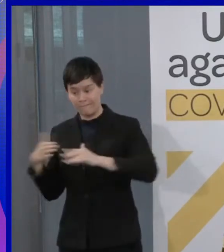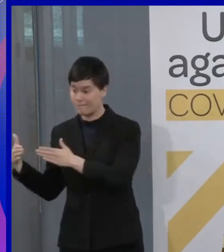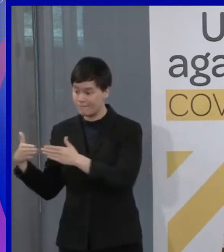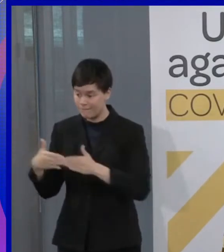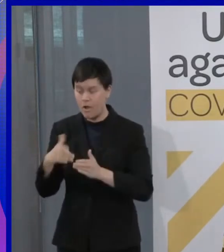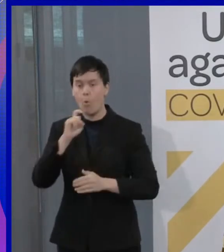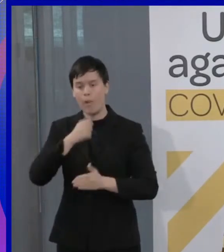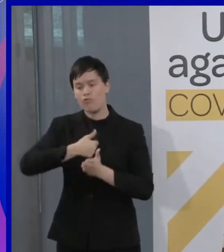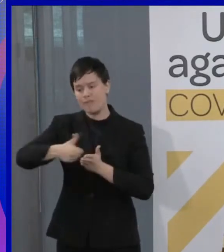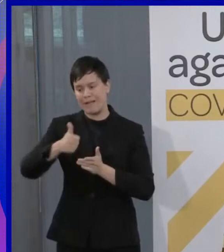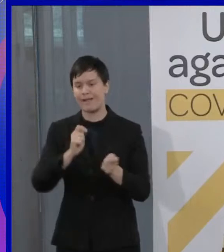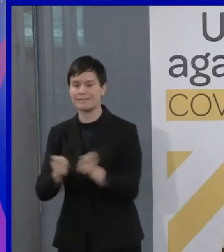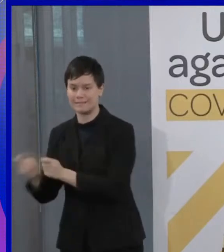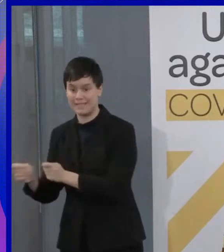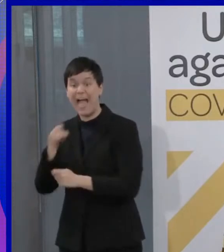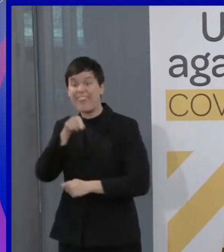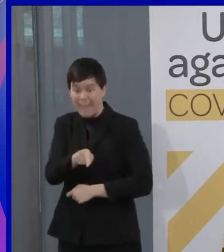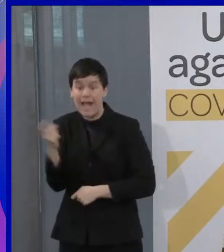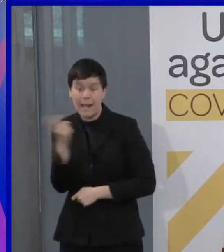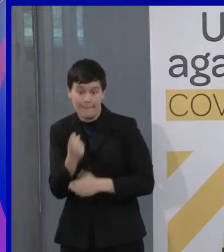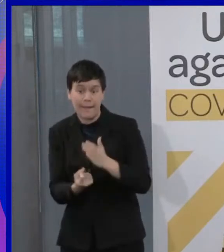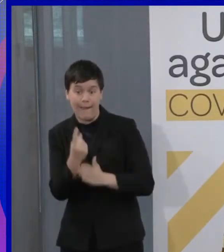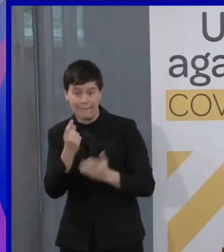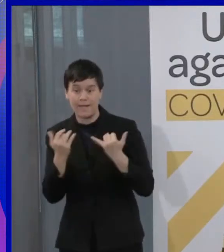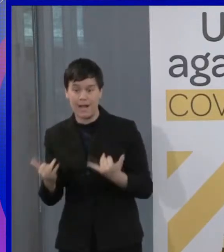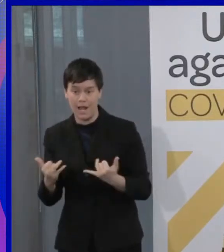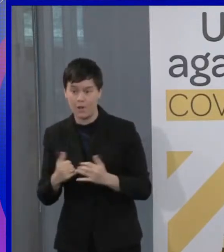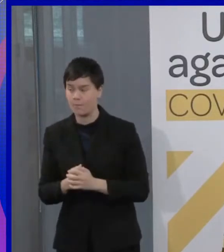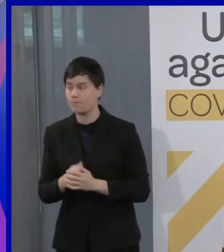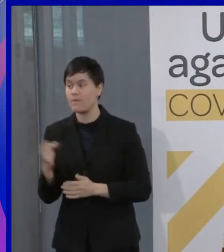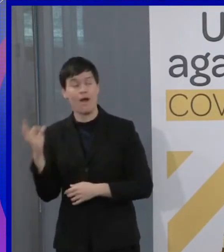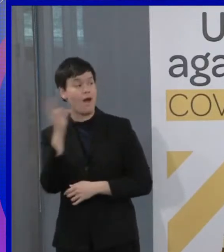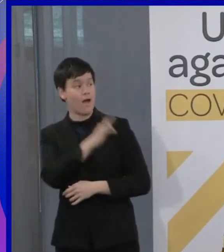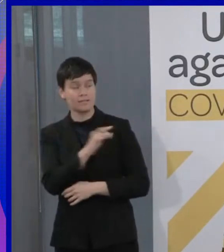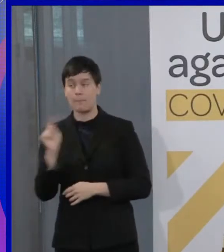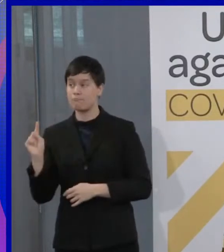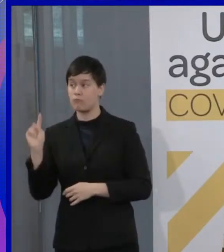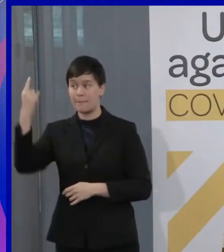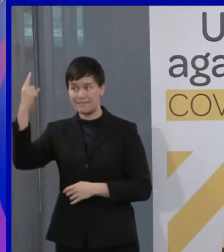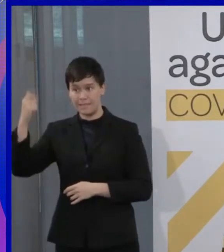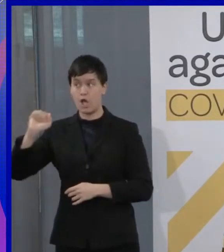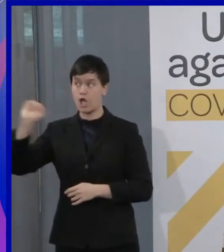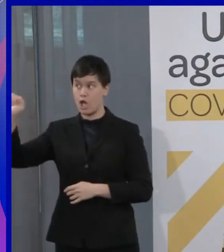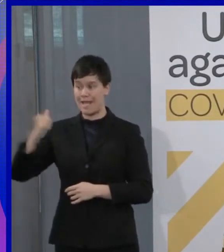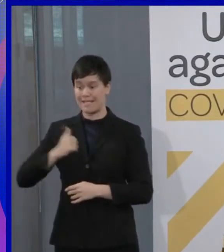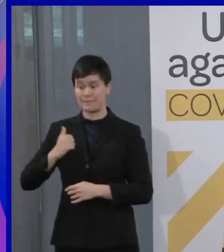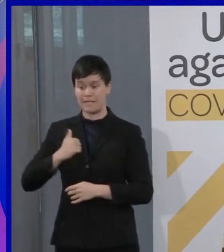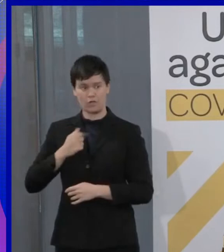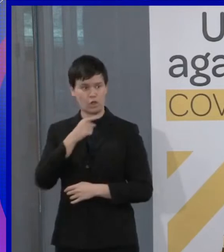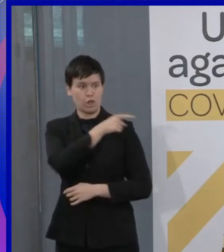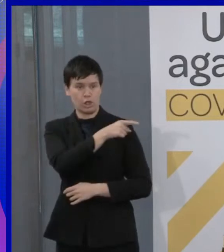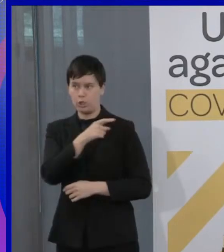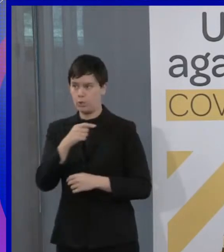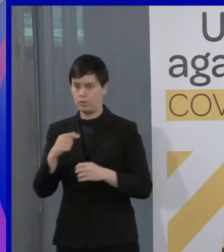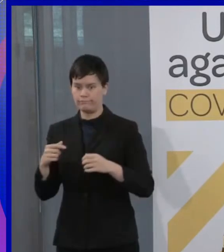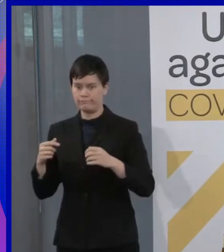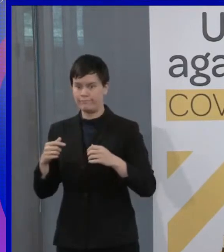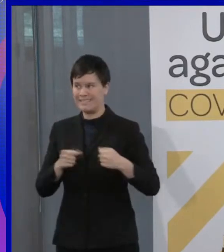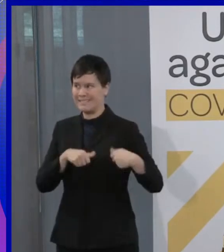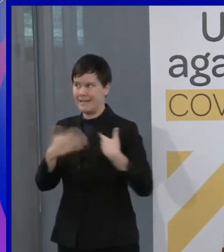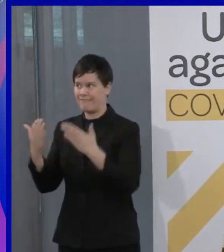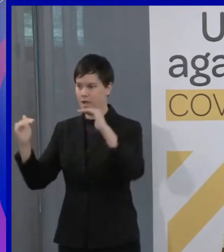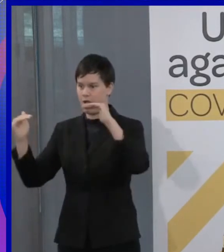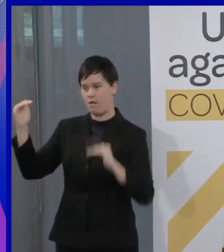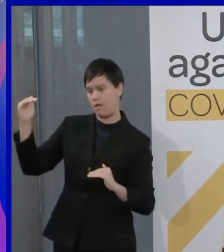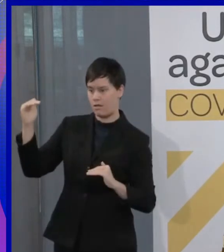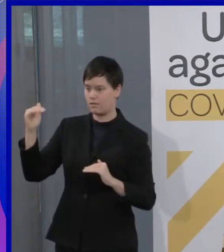rolled out. Do you accept responsibility for not meeting the Prime Minister's expectations? Oh, look, I've talked about this with the Prime Minister and Minister of